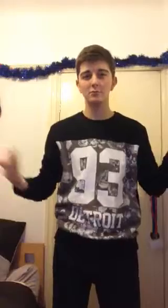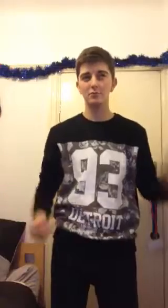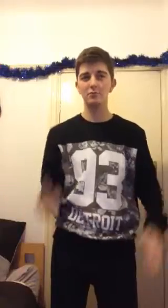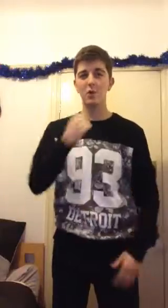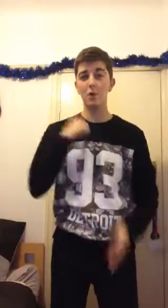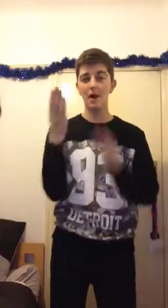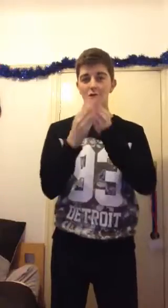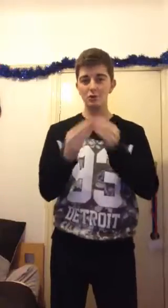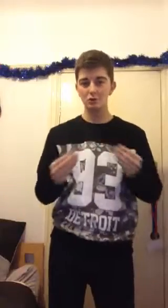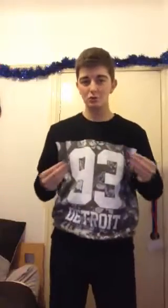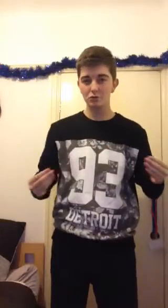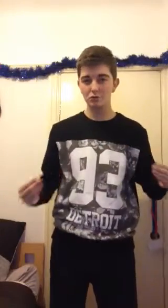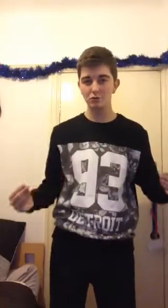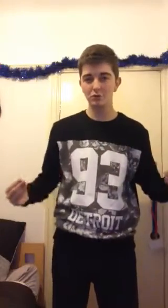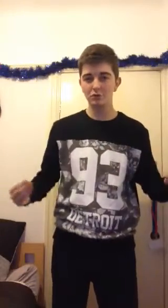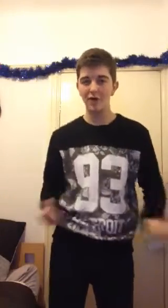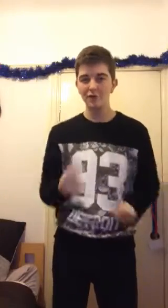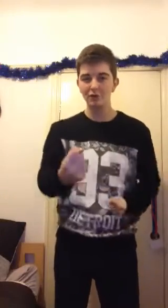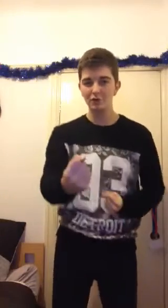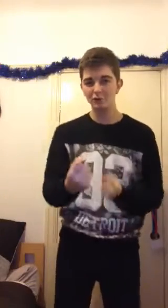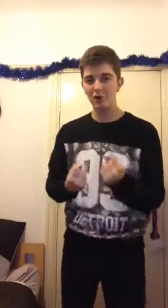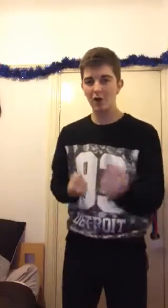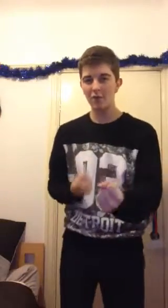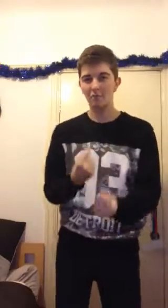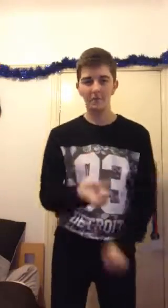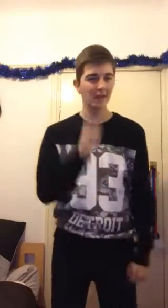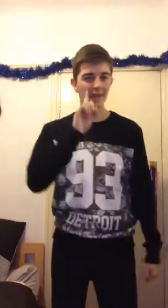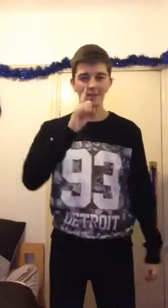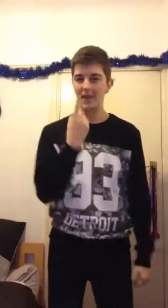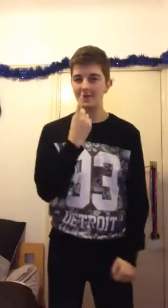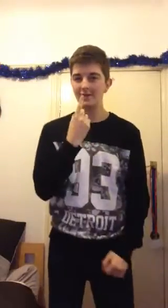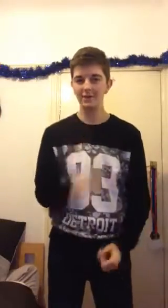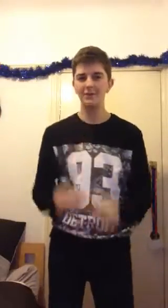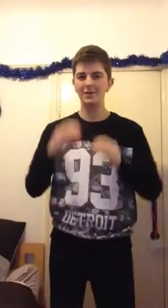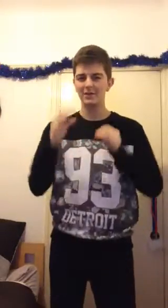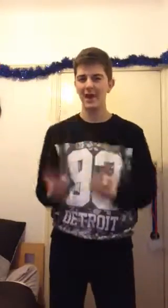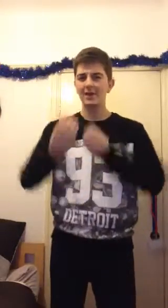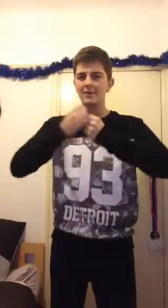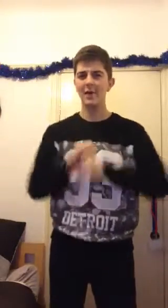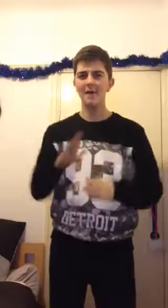I lose control. Can't seem to get enough.